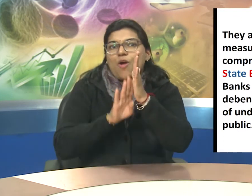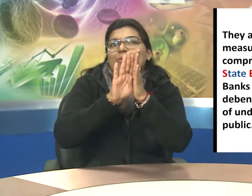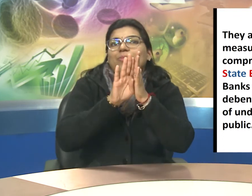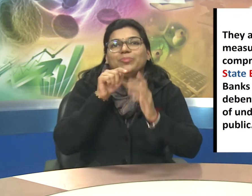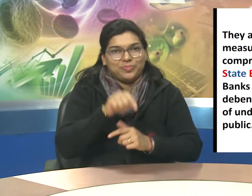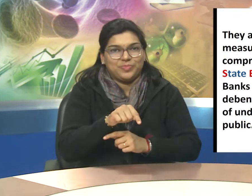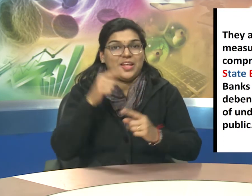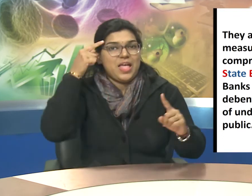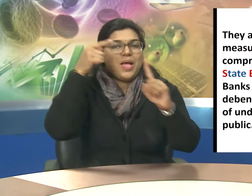work.